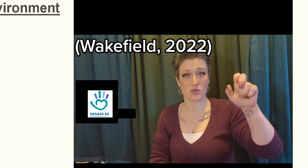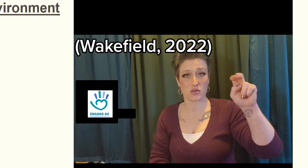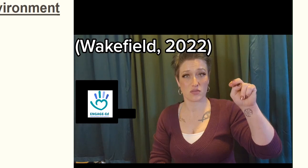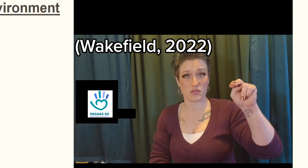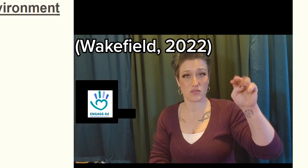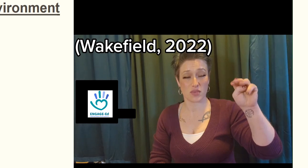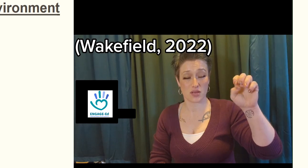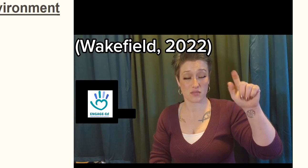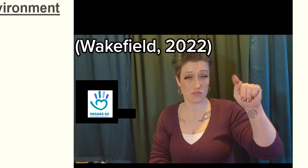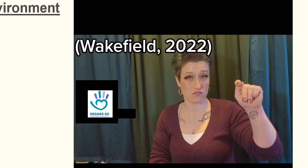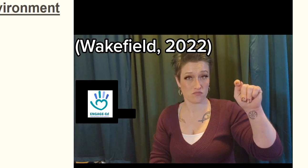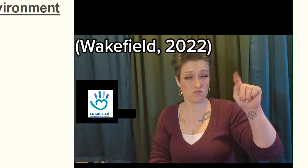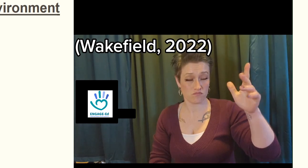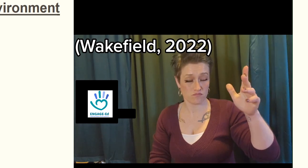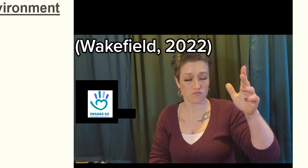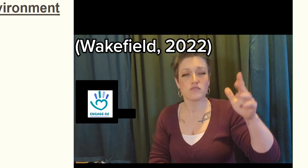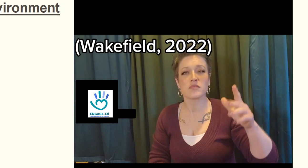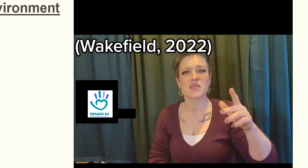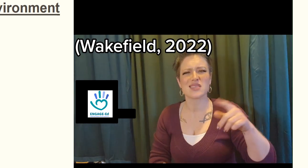Environment.